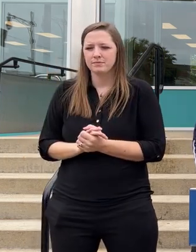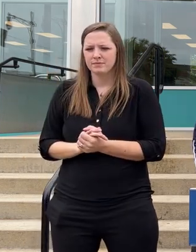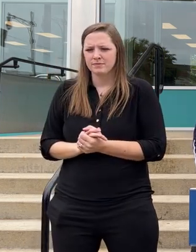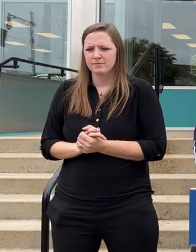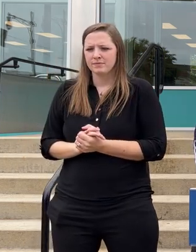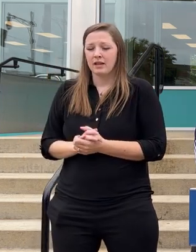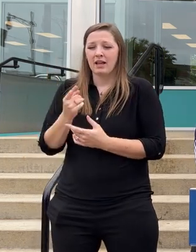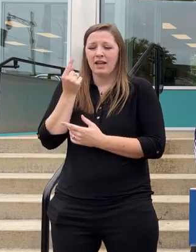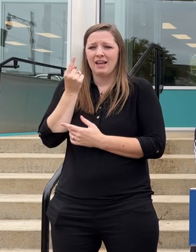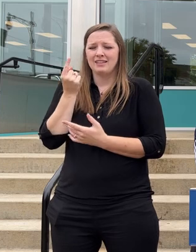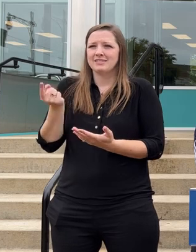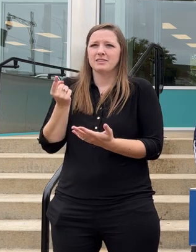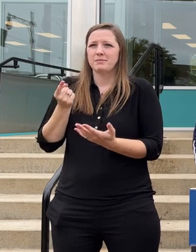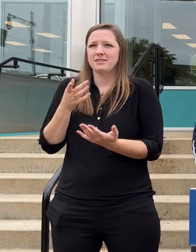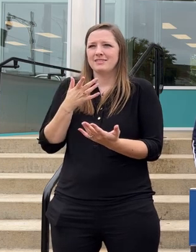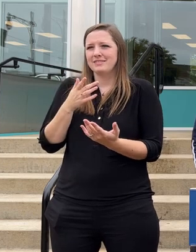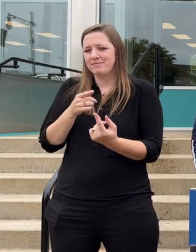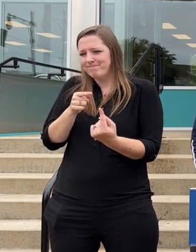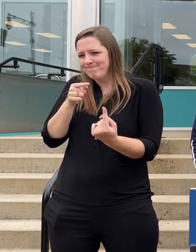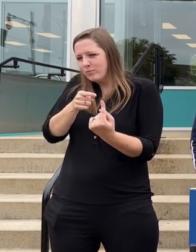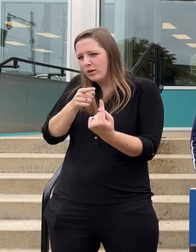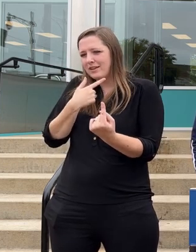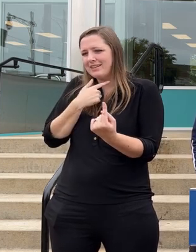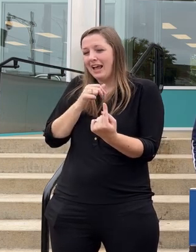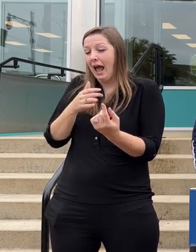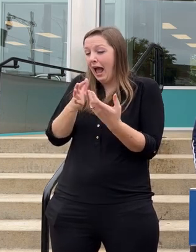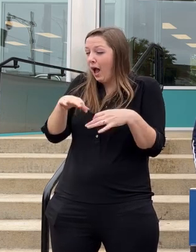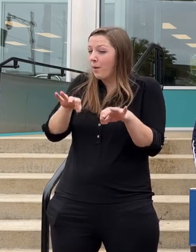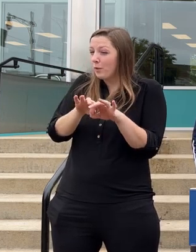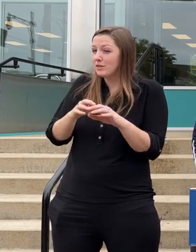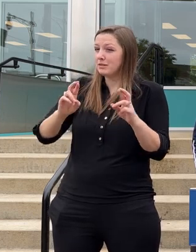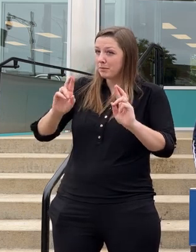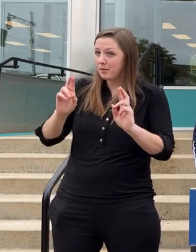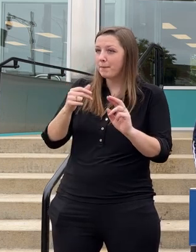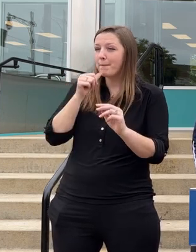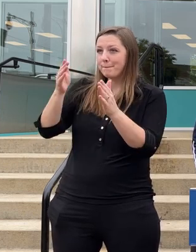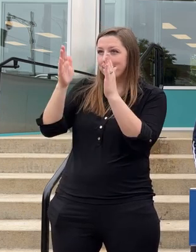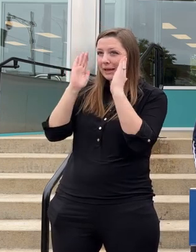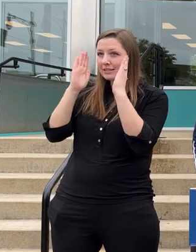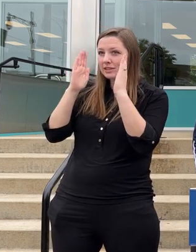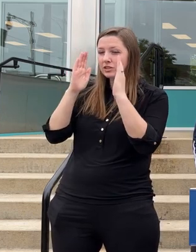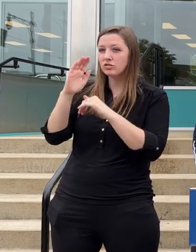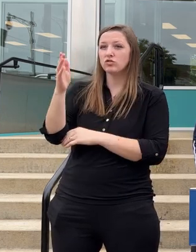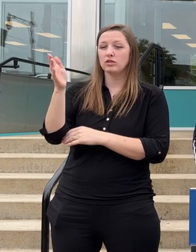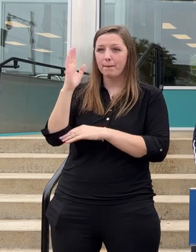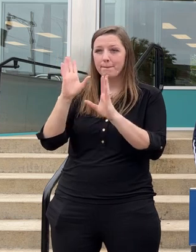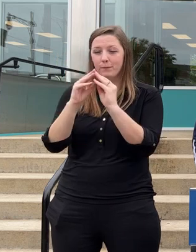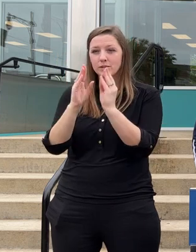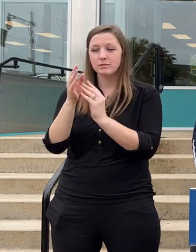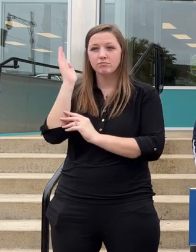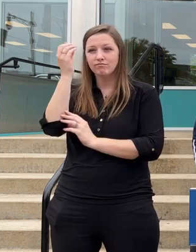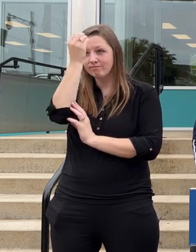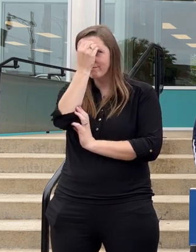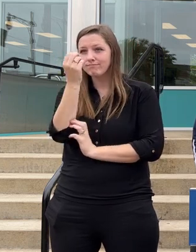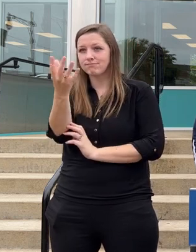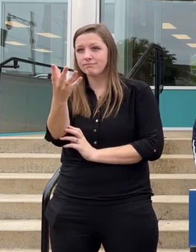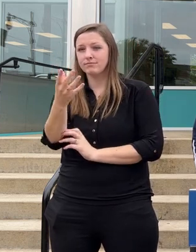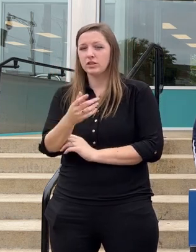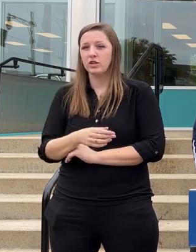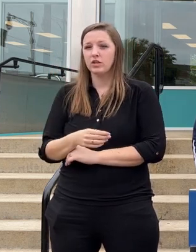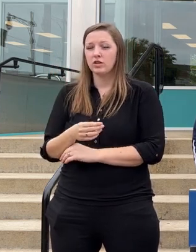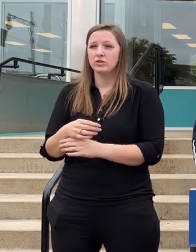something to point out how important it is not only to be prepared, but that you pay attention to the press briefings and the news reports that give the